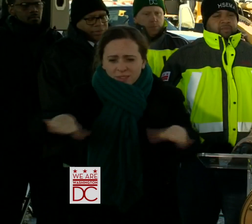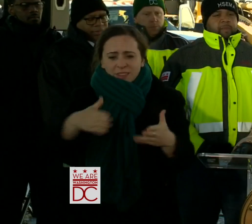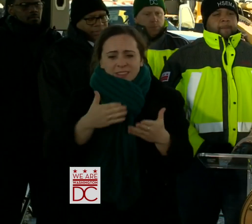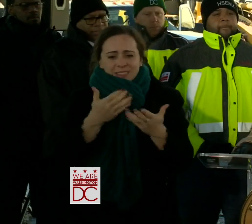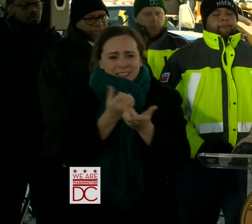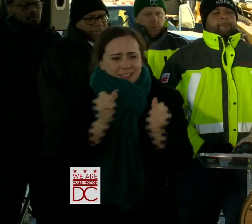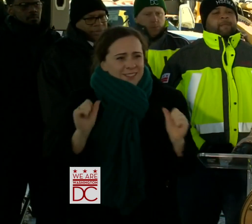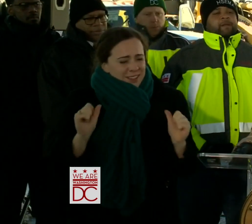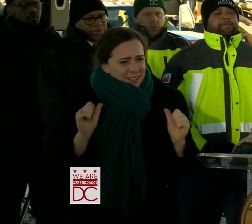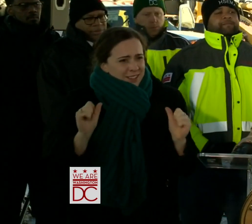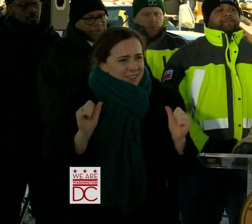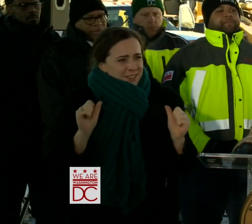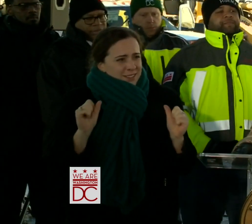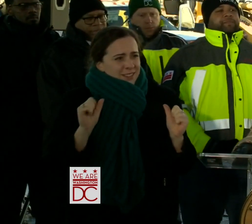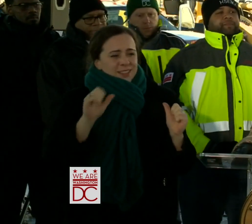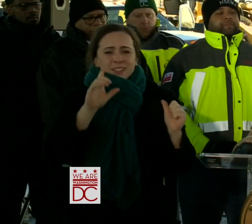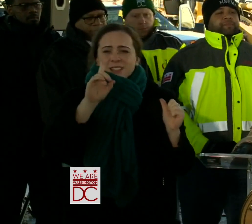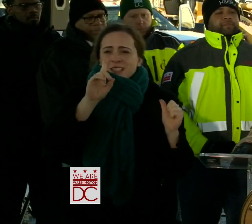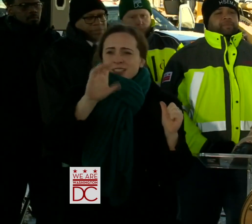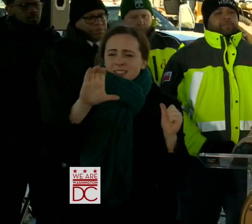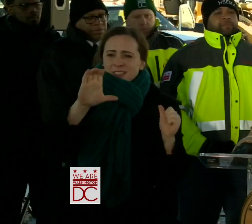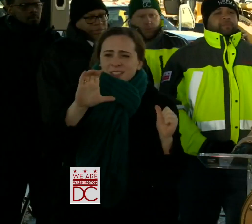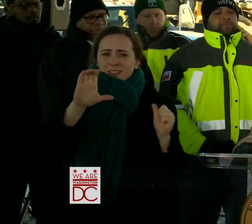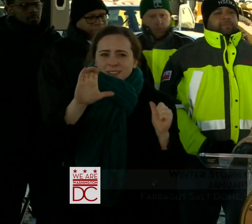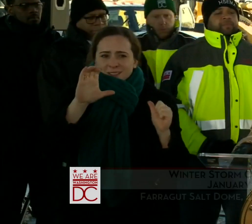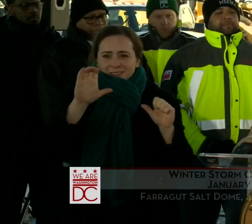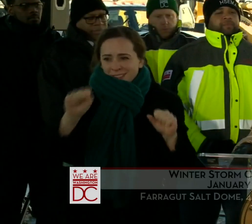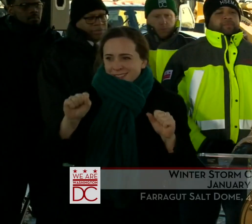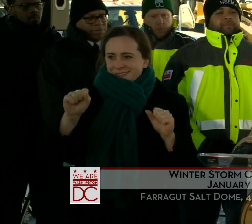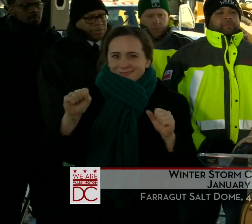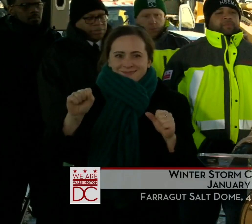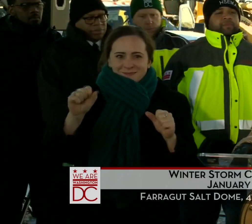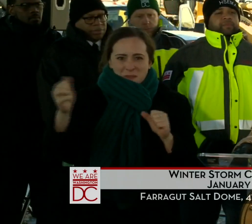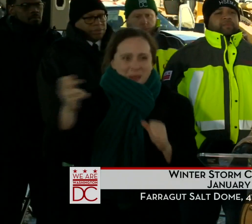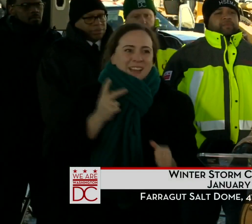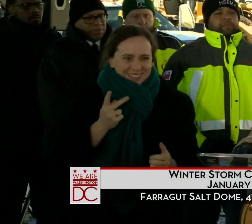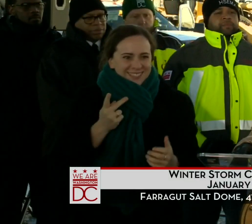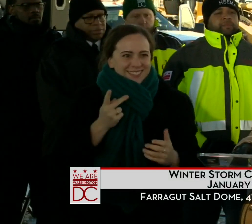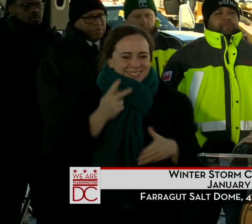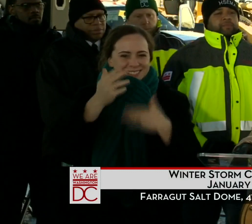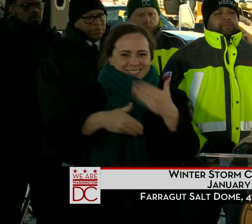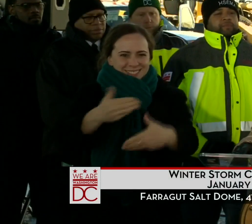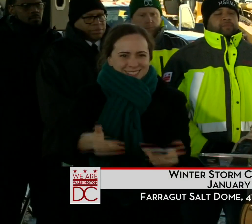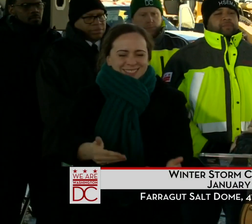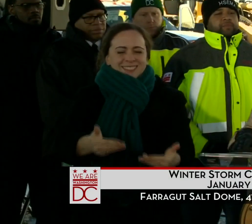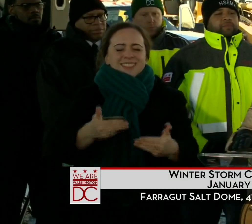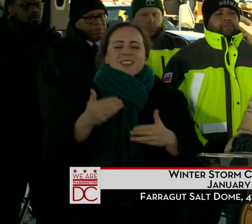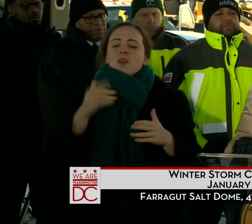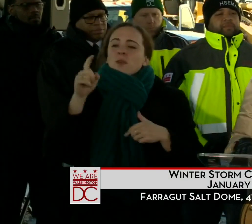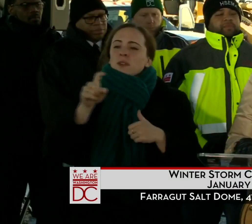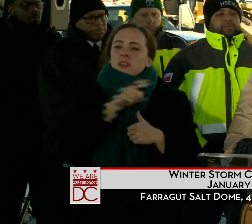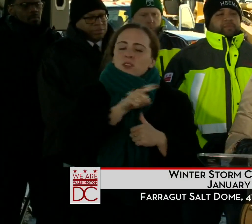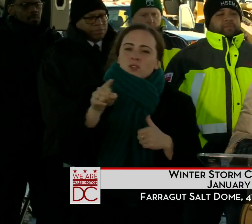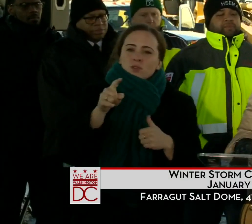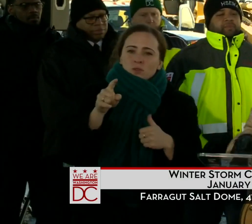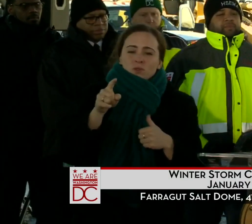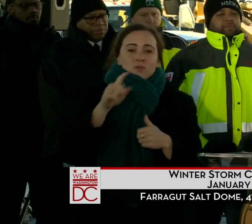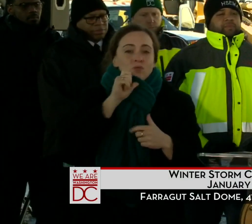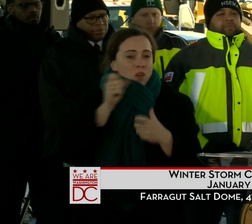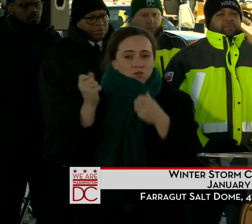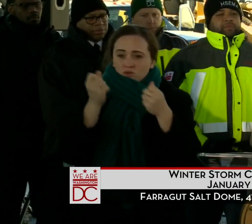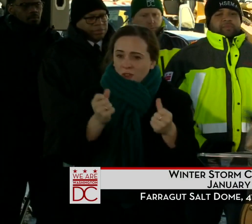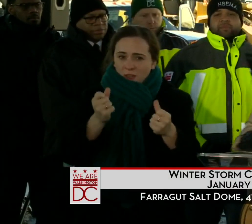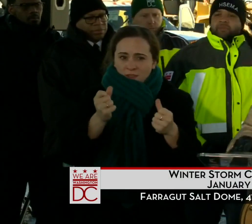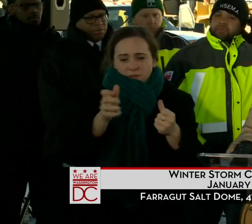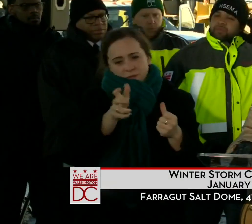get DC back. First of all, we need you to not only keep your vehicles off